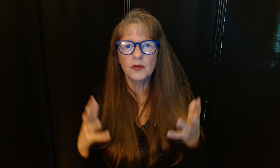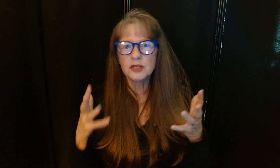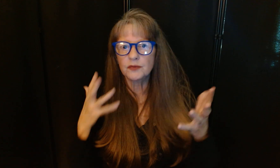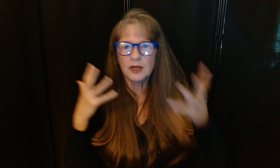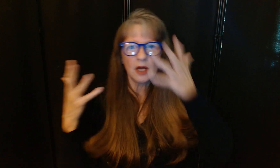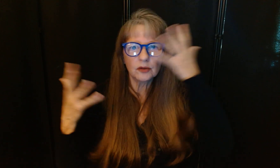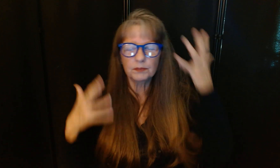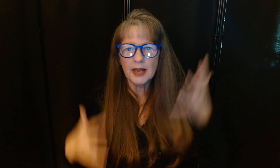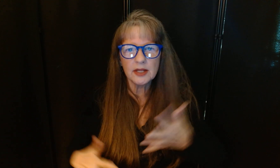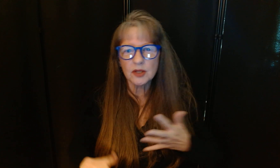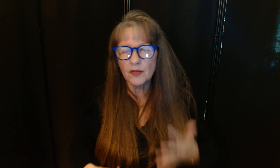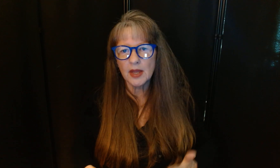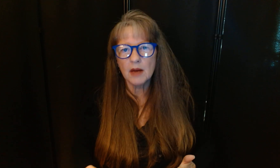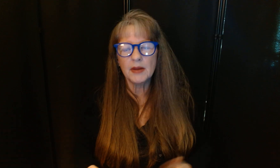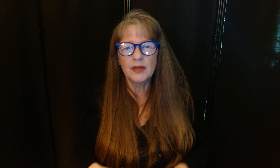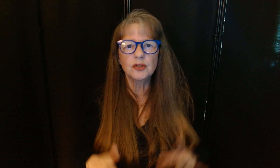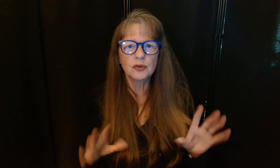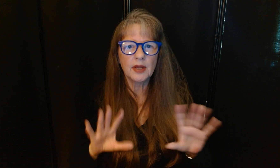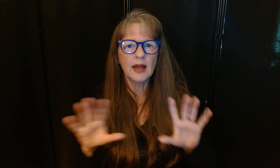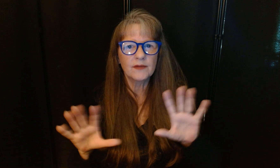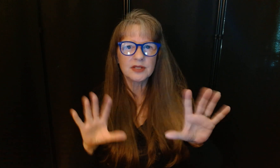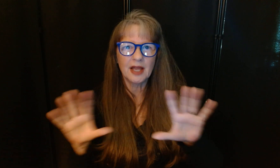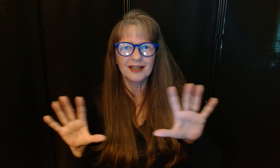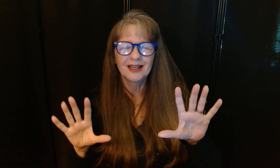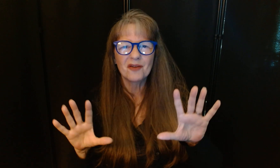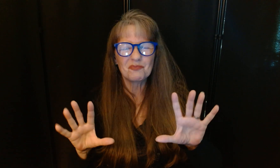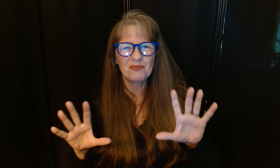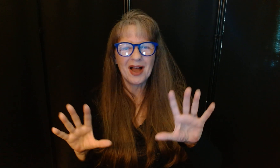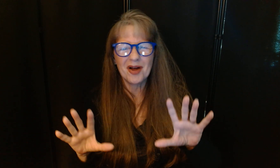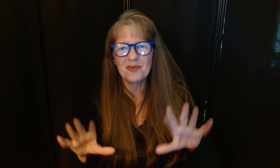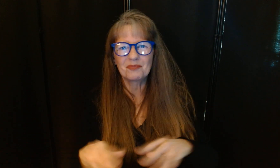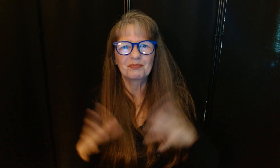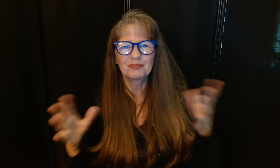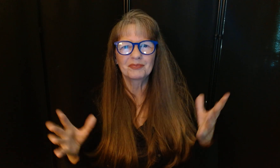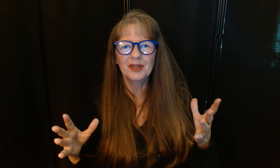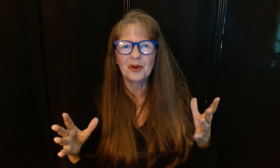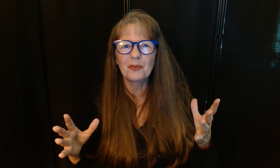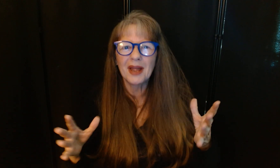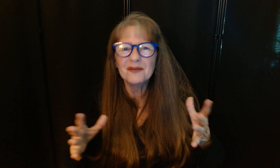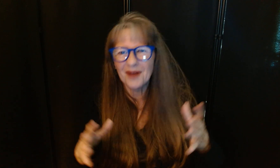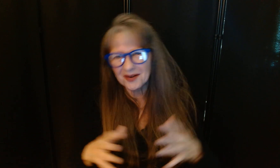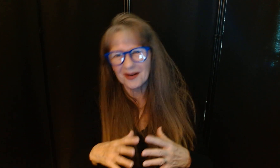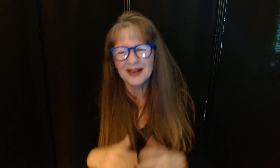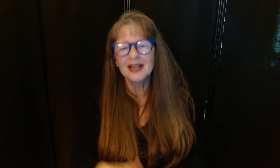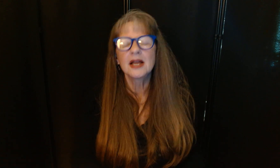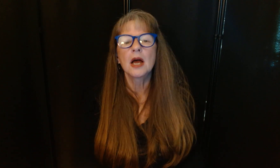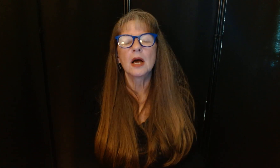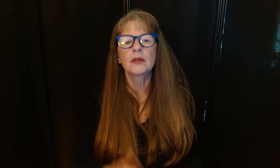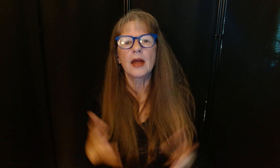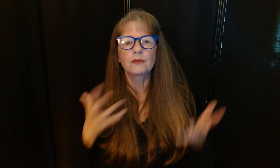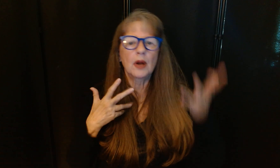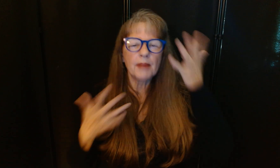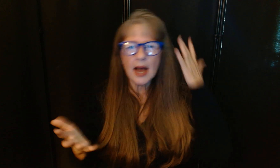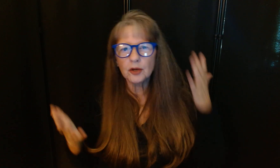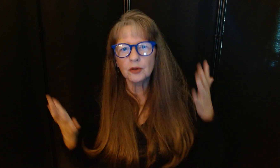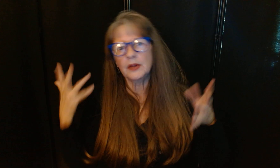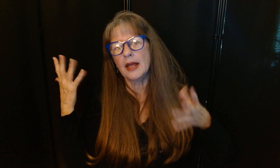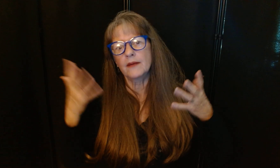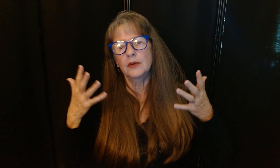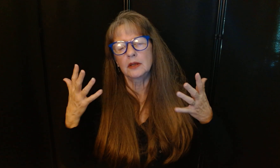different colored paints on them, and they have this like um, paint fight, right? They have dry powder, and they have